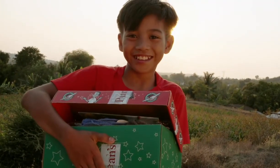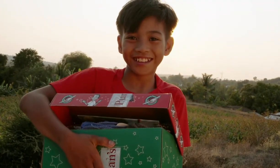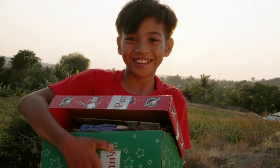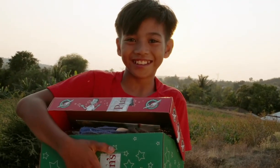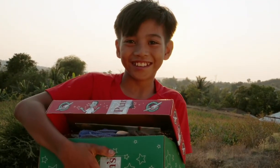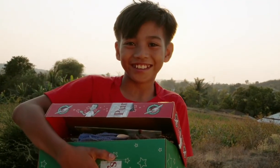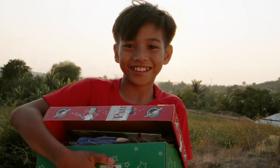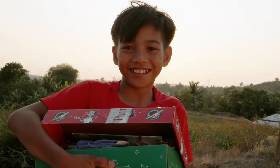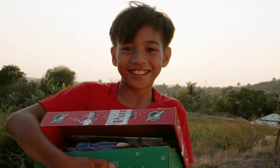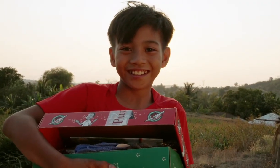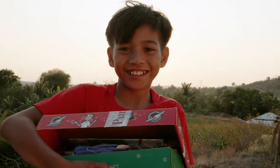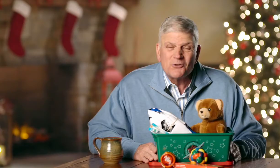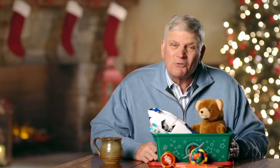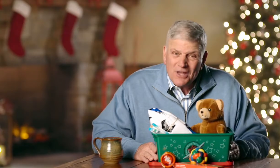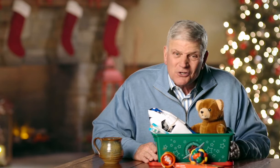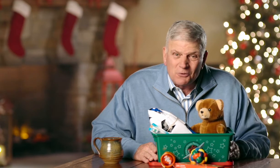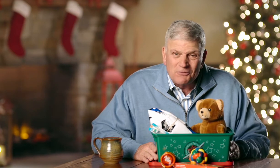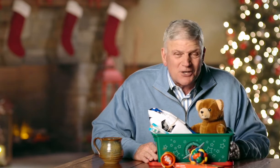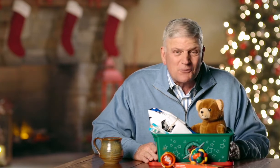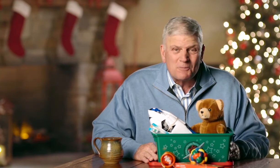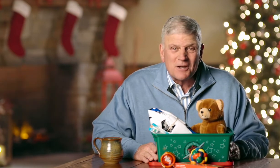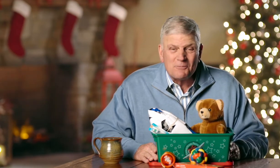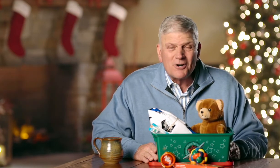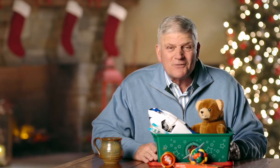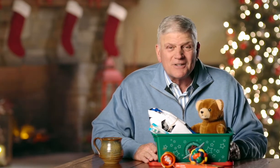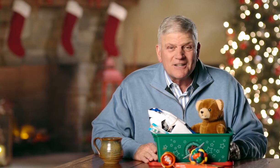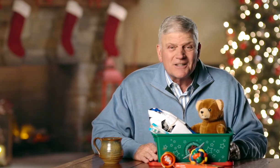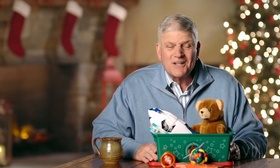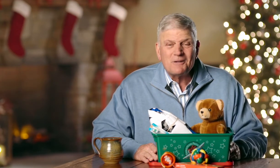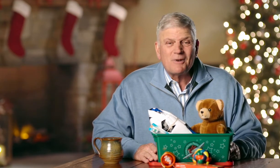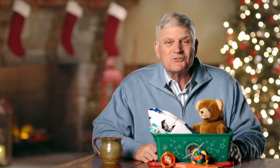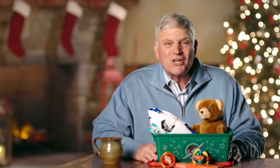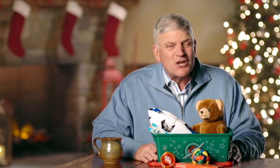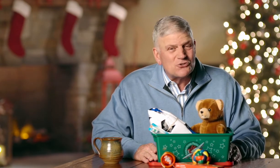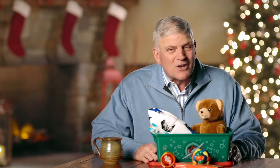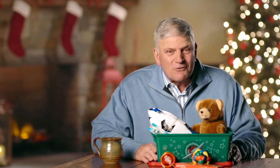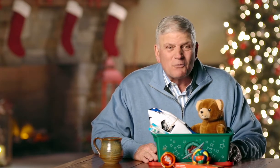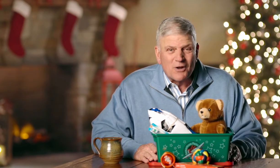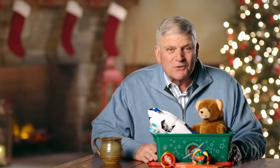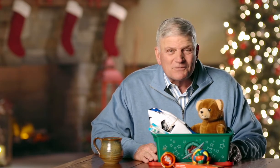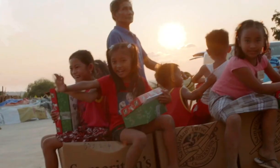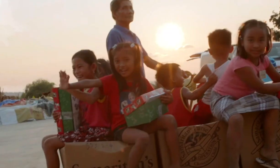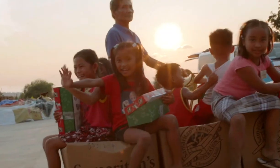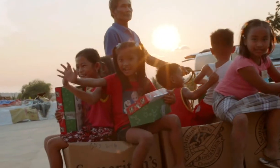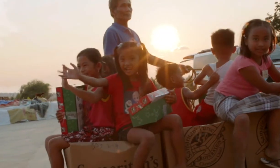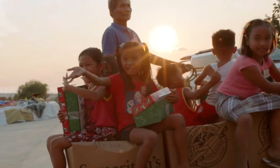to be able to do it in Jesus' name. So thank you. Thank you for being a part of it. God bless each and every one of you.